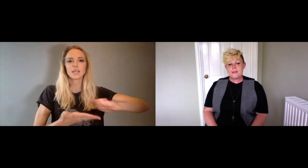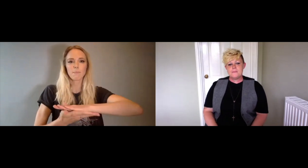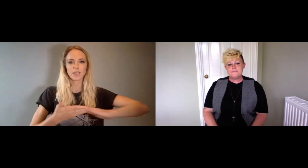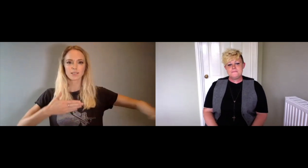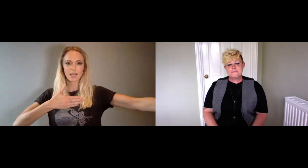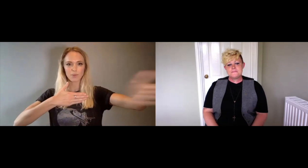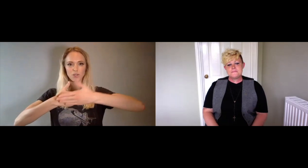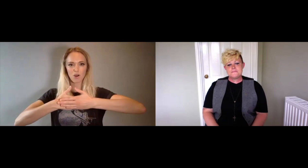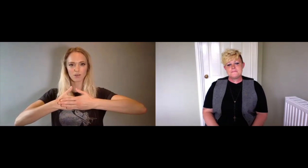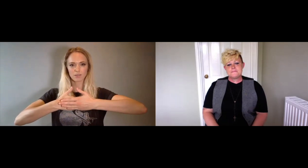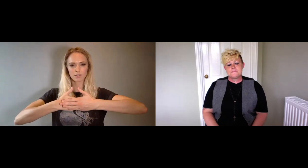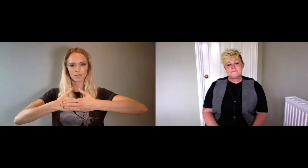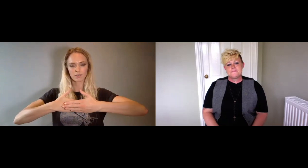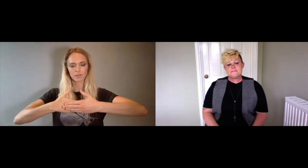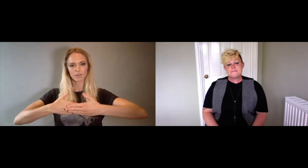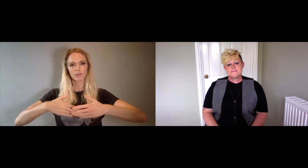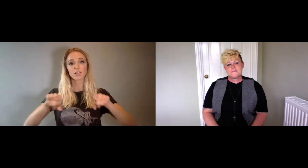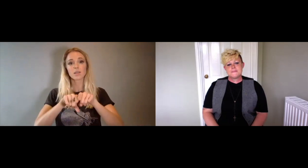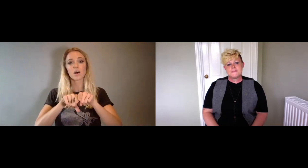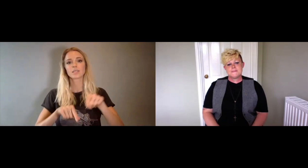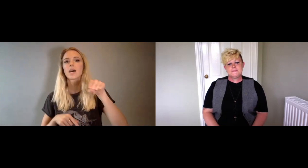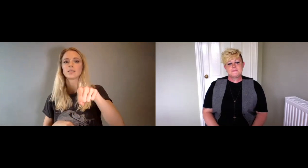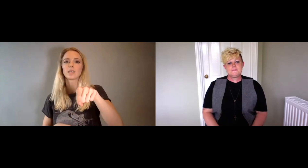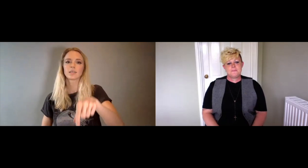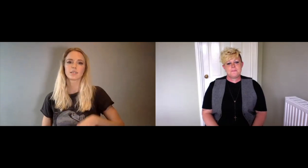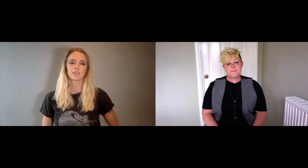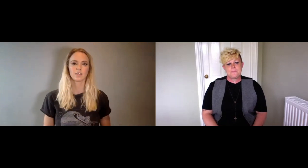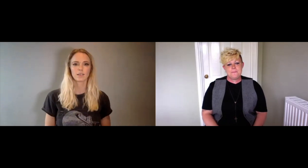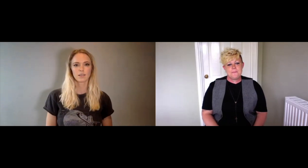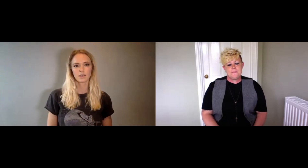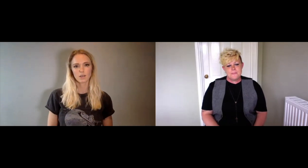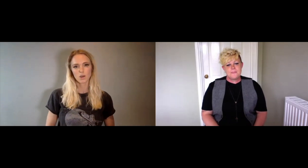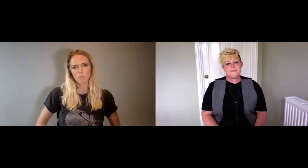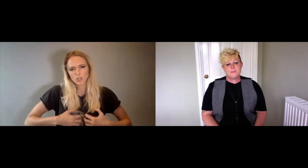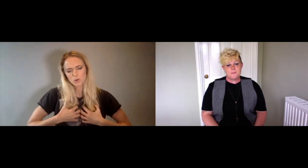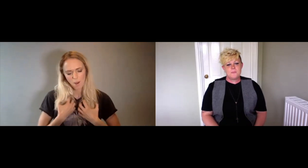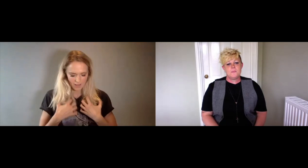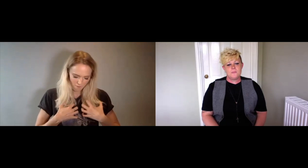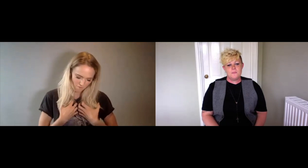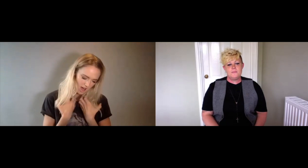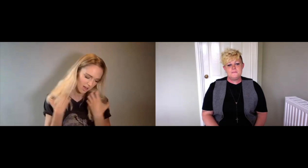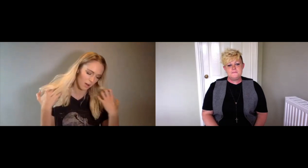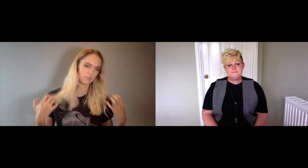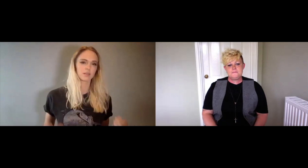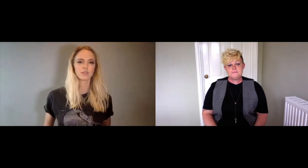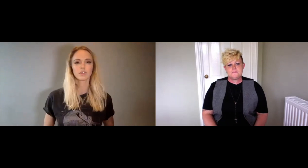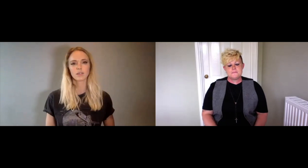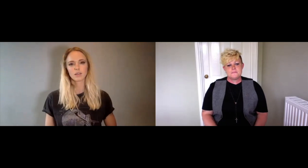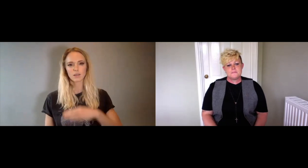I didn't mean to slam the door as hard as I did, but you got me all fired